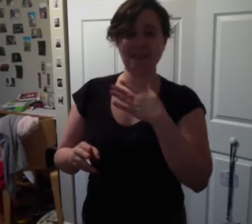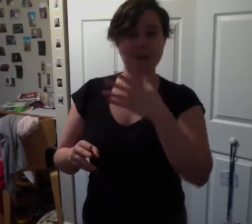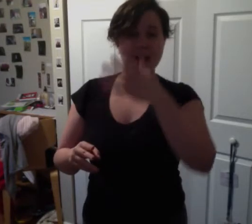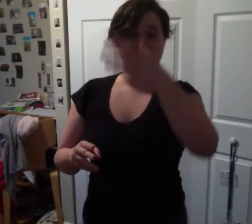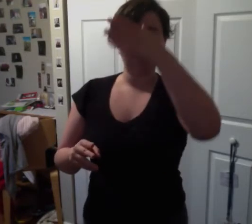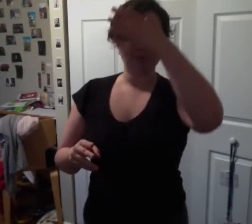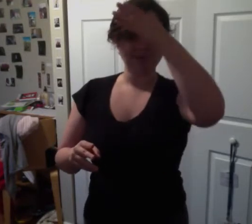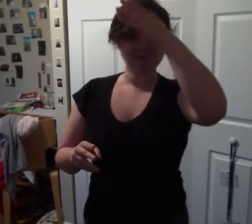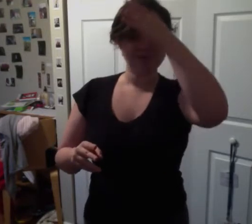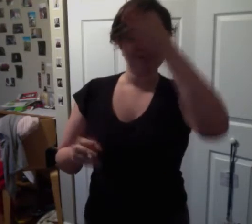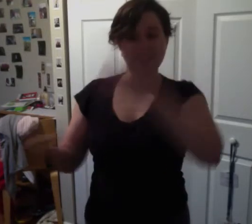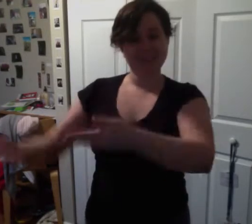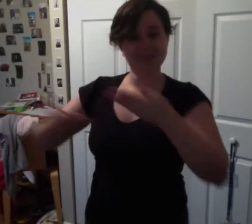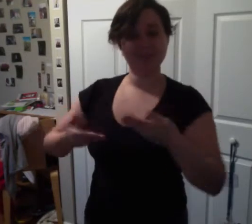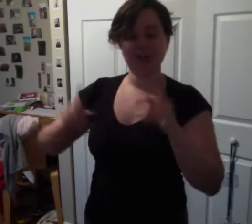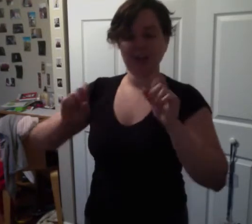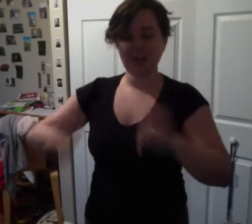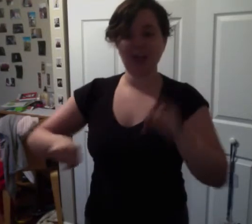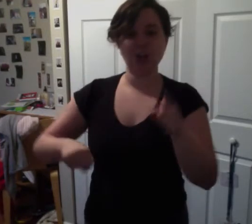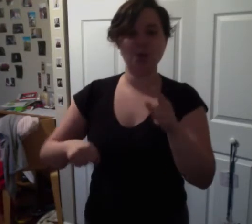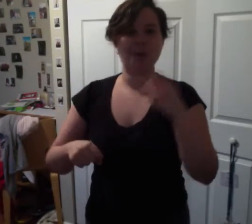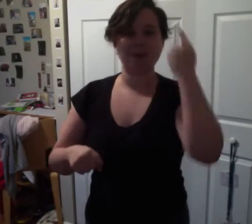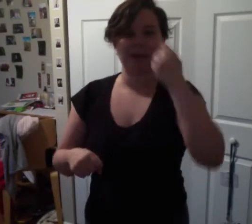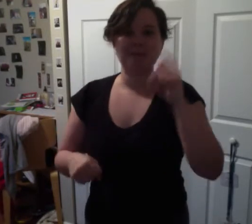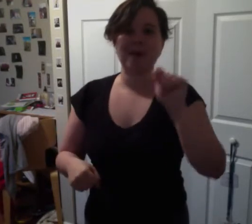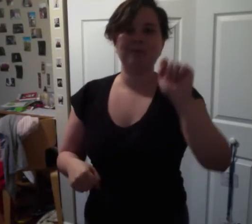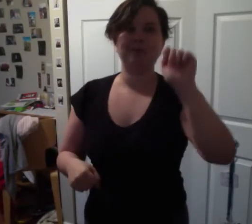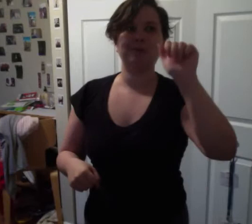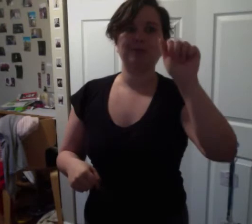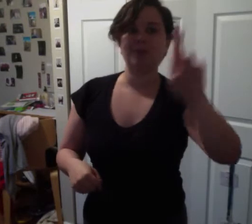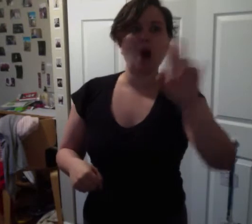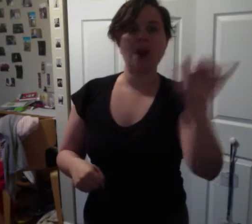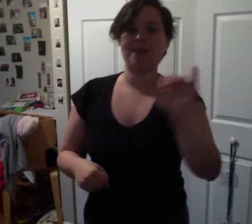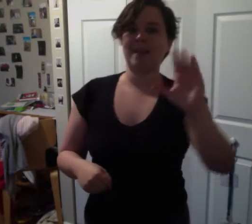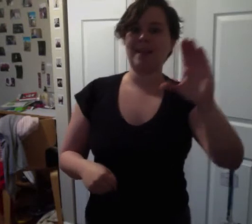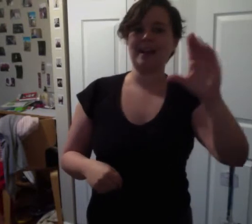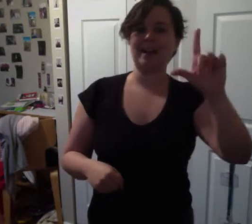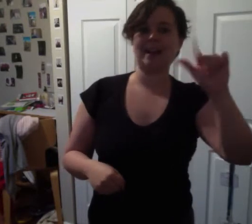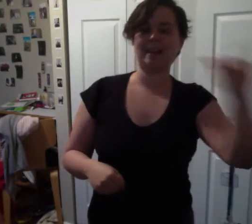way, shaping it differently, helping us to imagine what was possible.